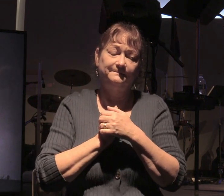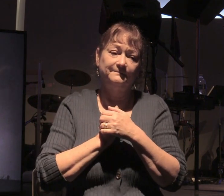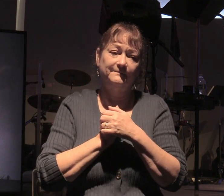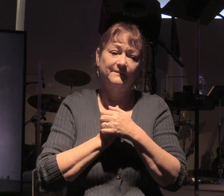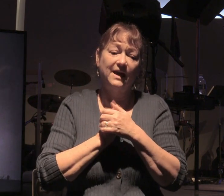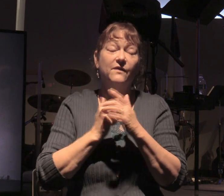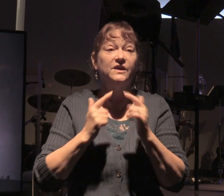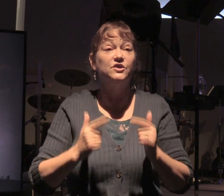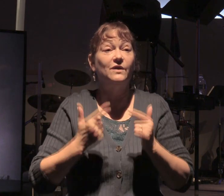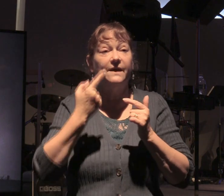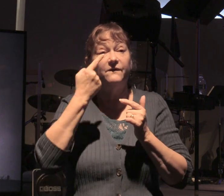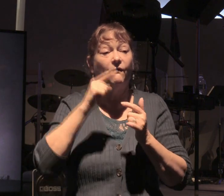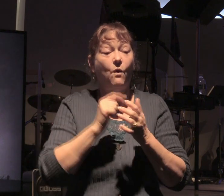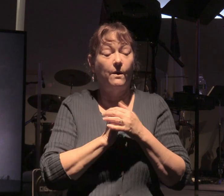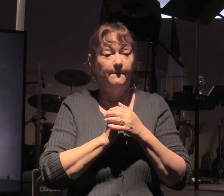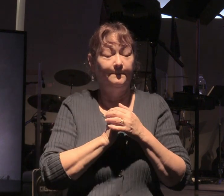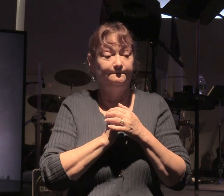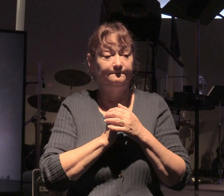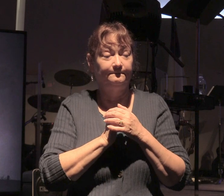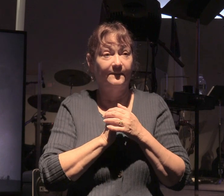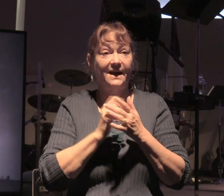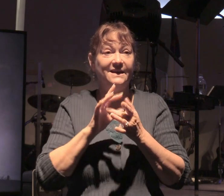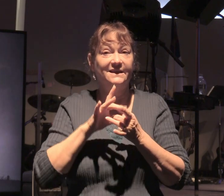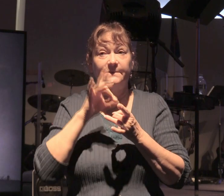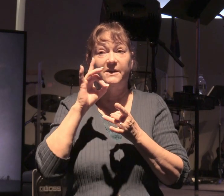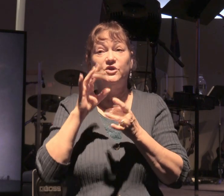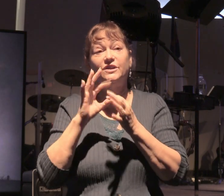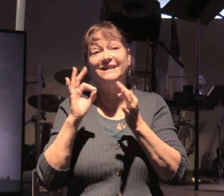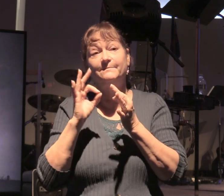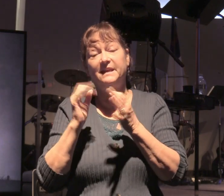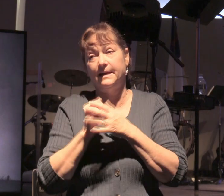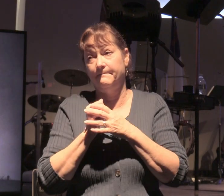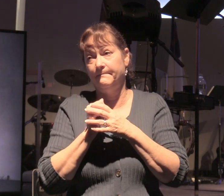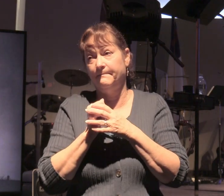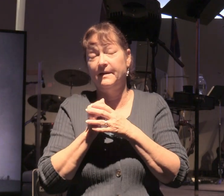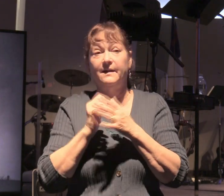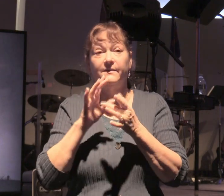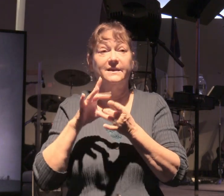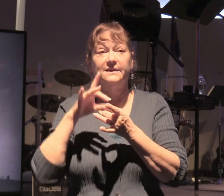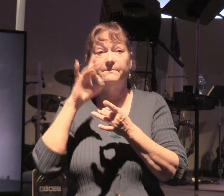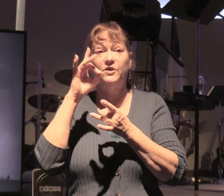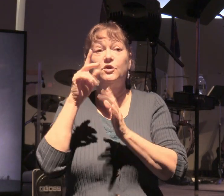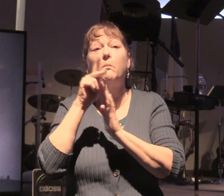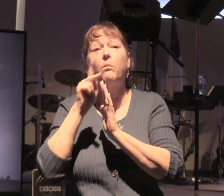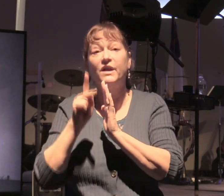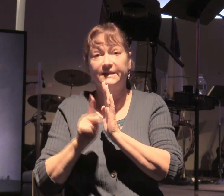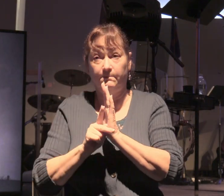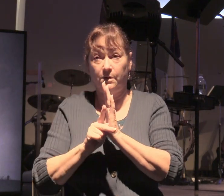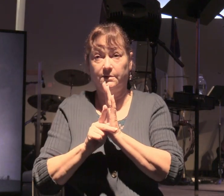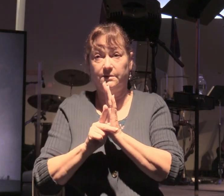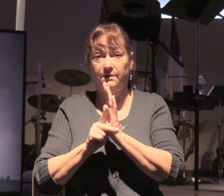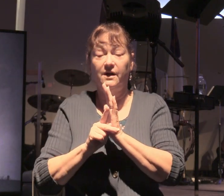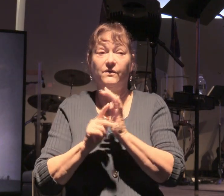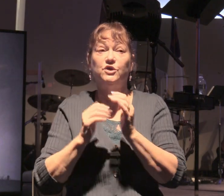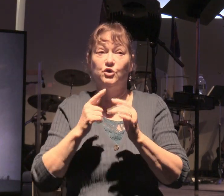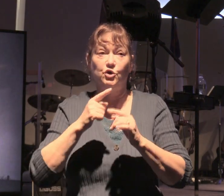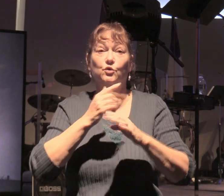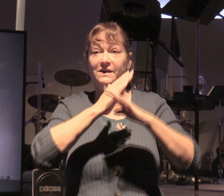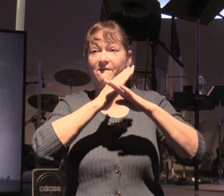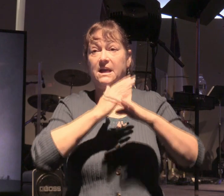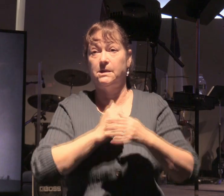that you lived for, spiritually speaking, the spiritual principles that you